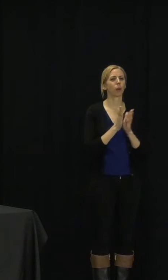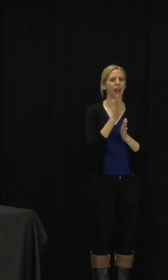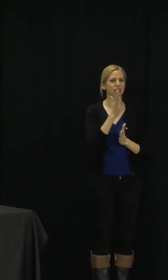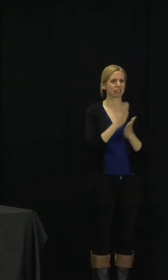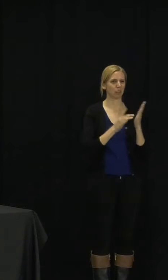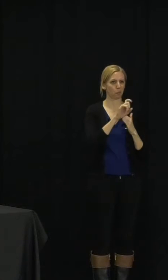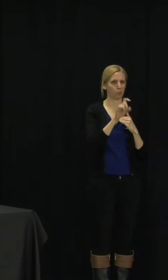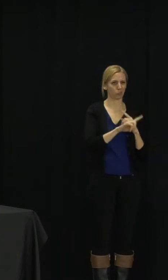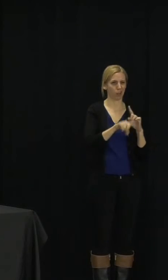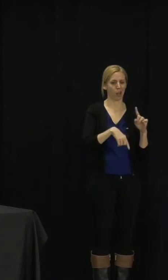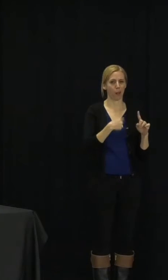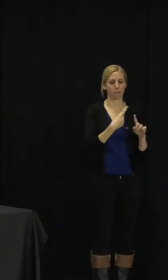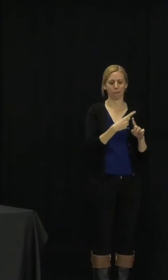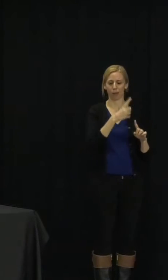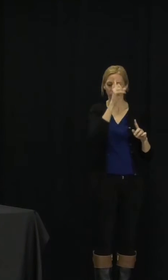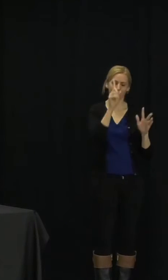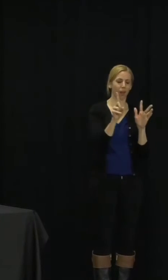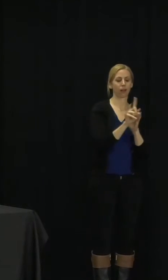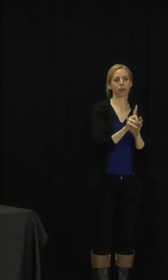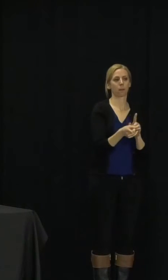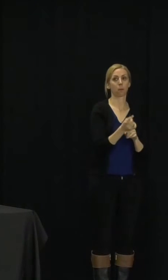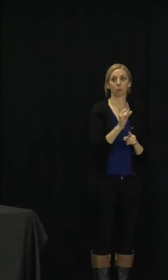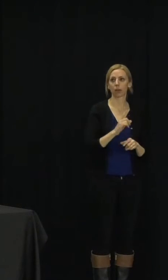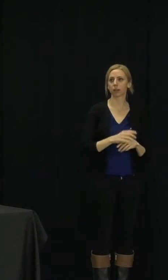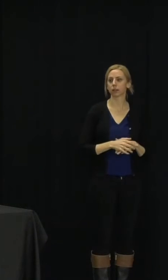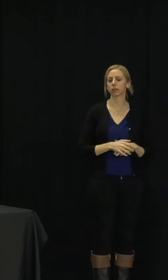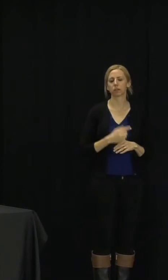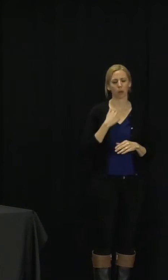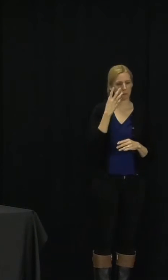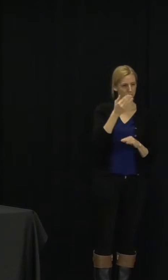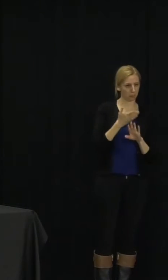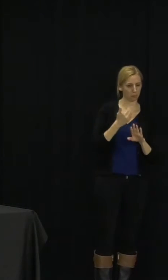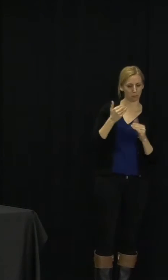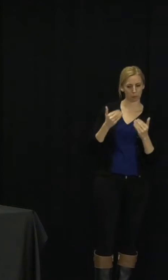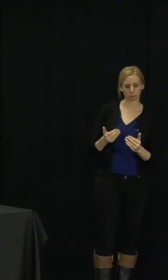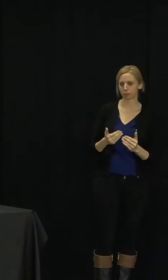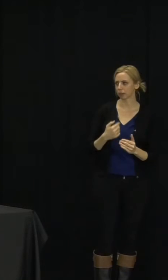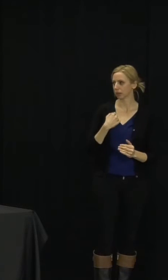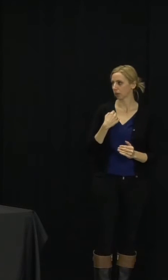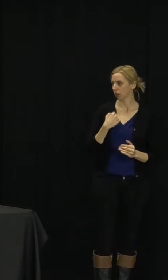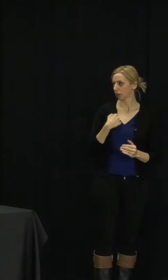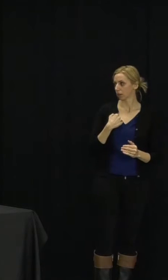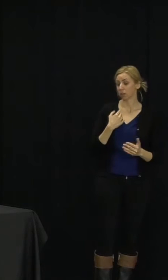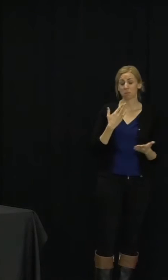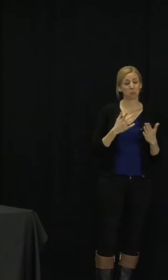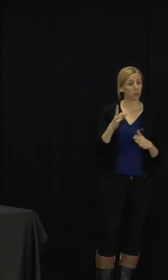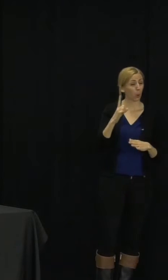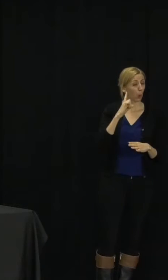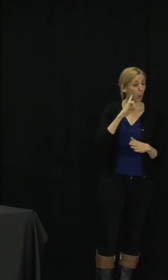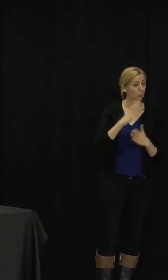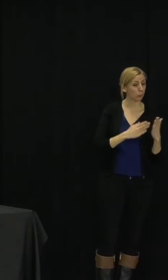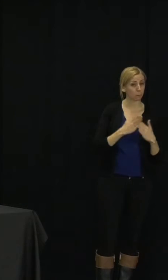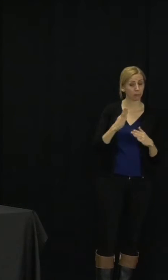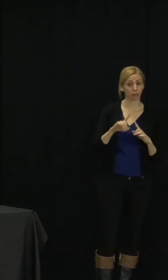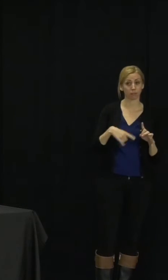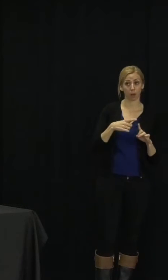look again at re-granting as a way of addressing inequalities.